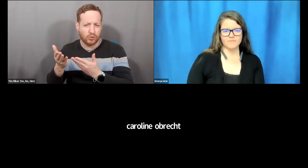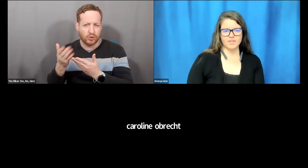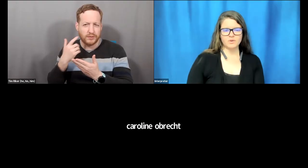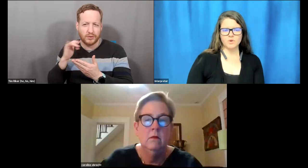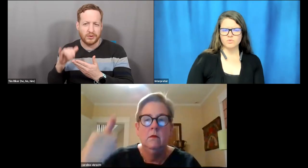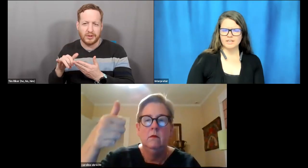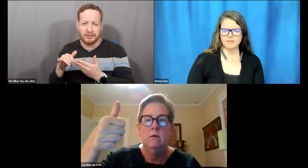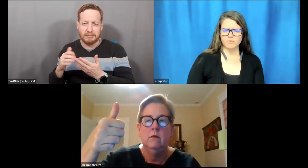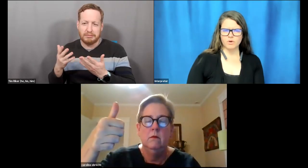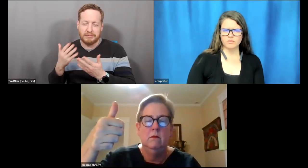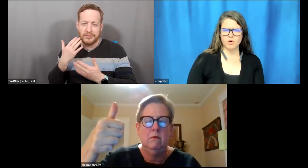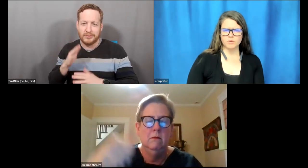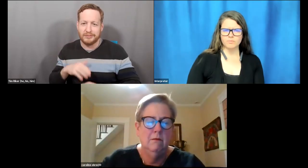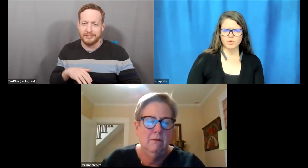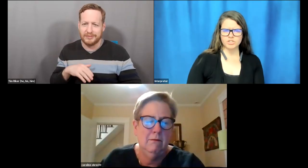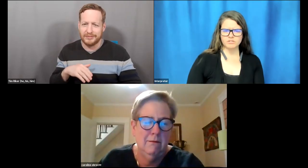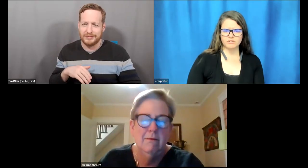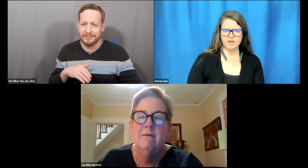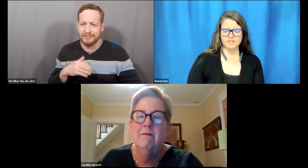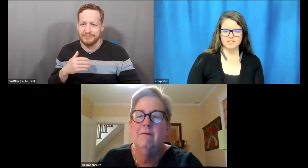I don't know if we need a formal motion on this.